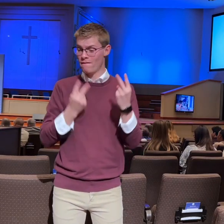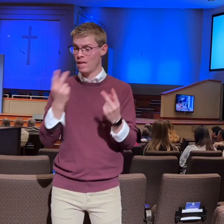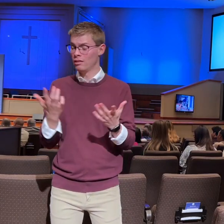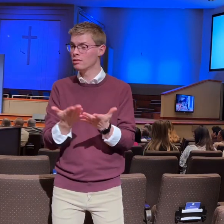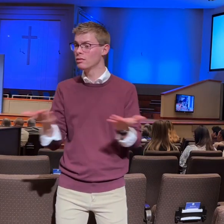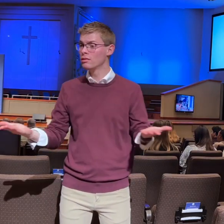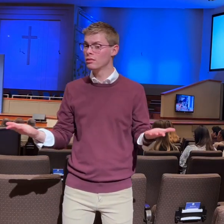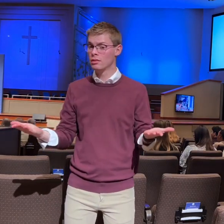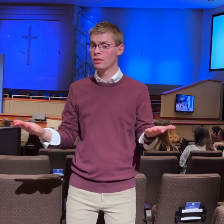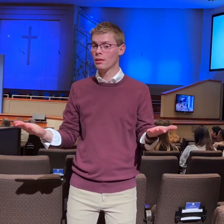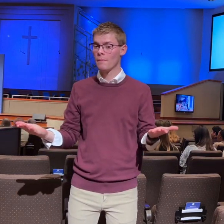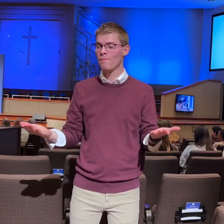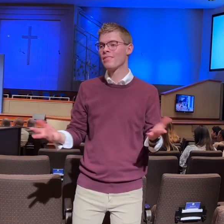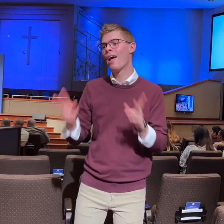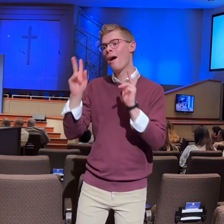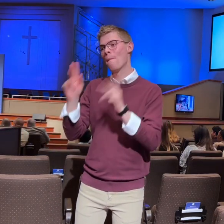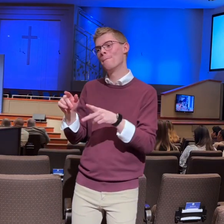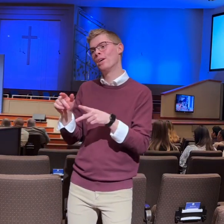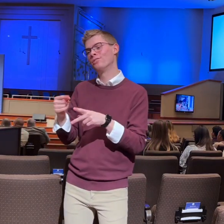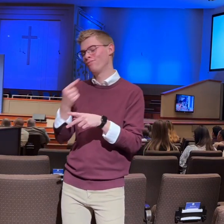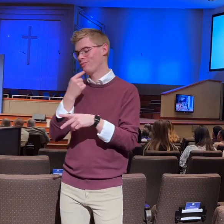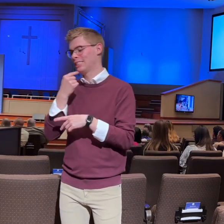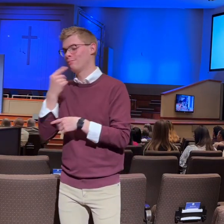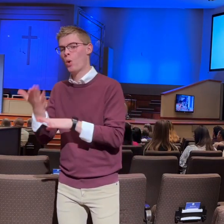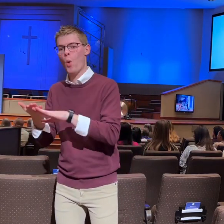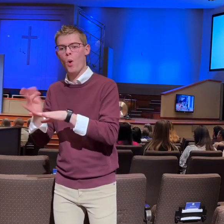the person they put right next to me was that guy?